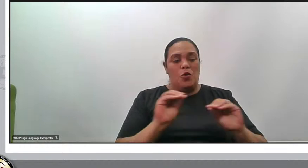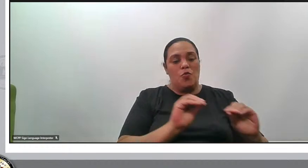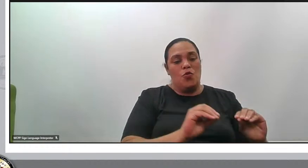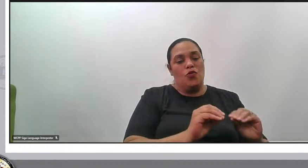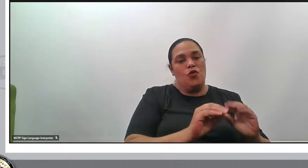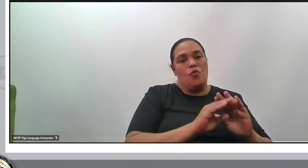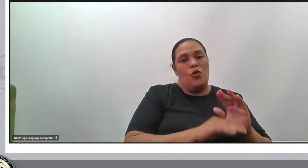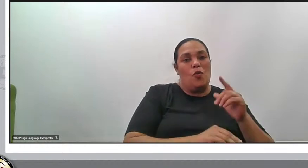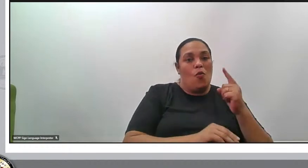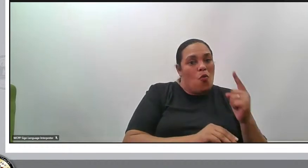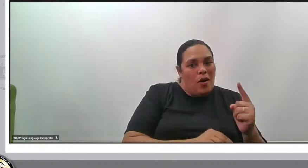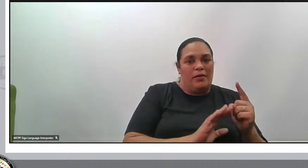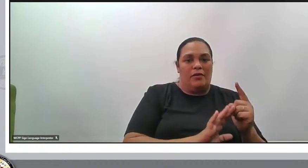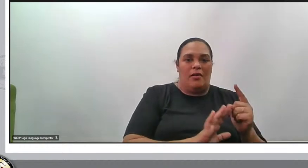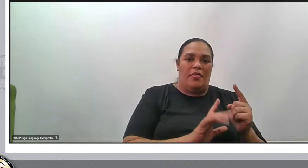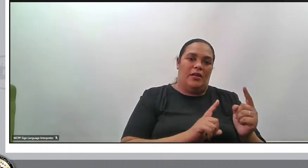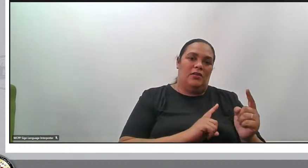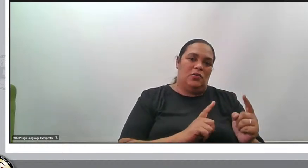1.